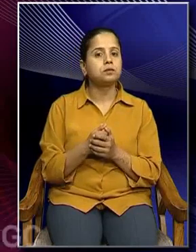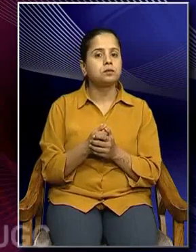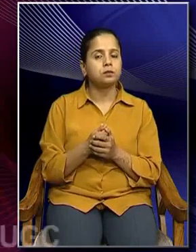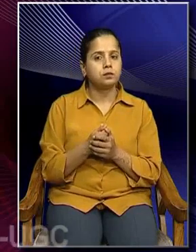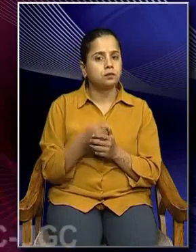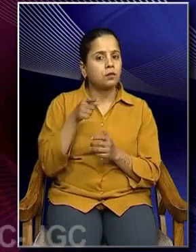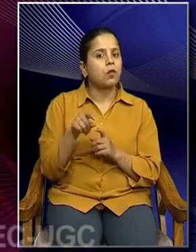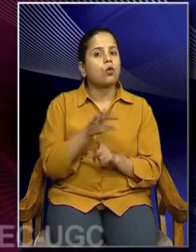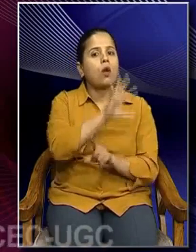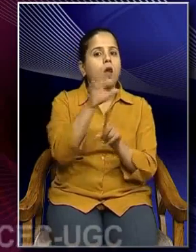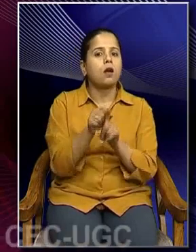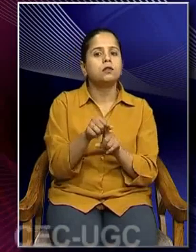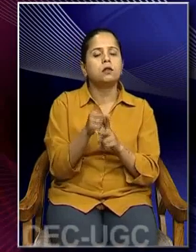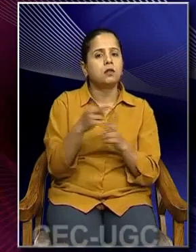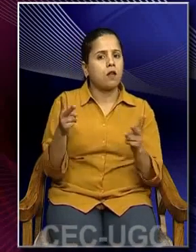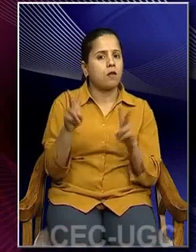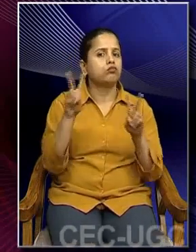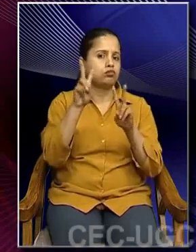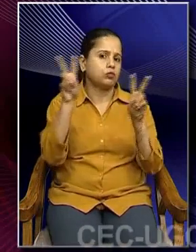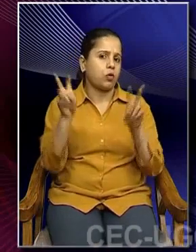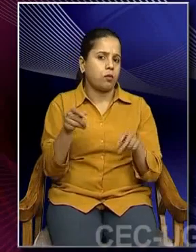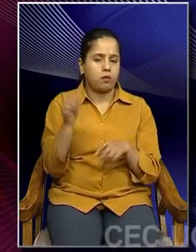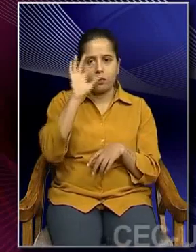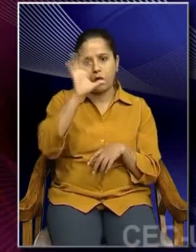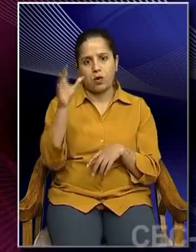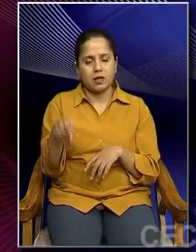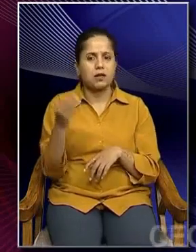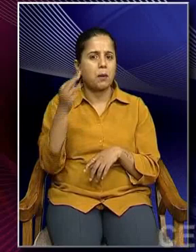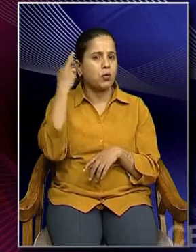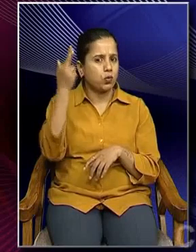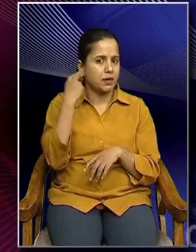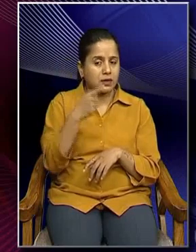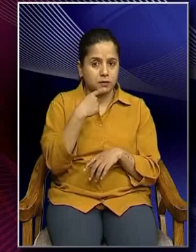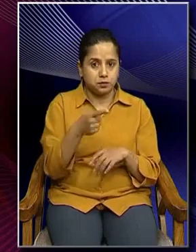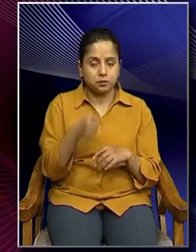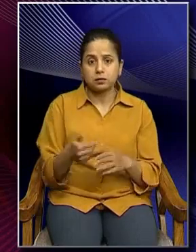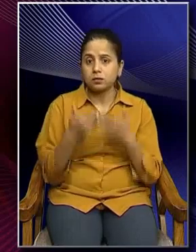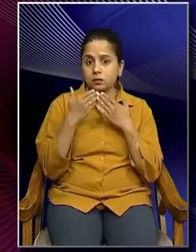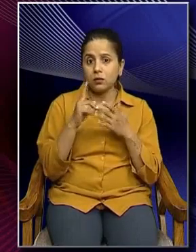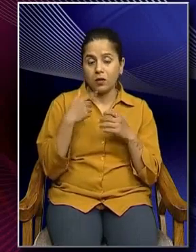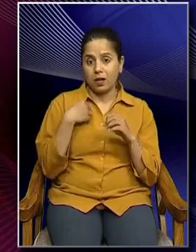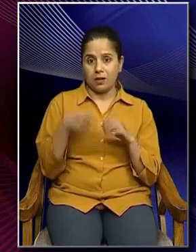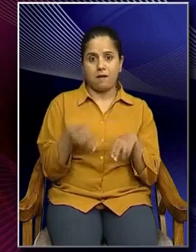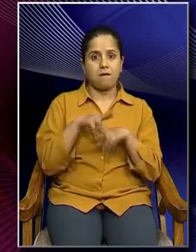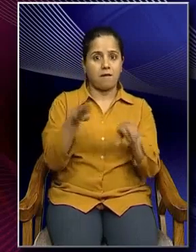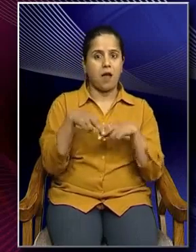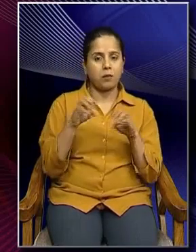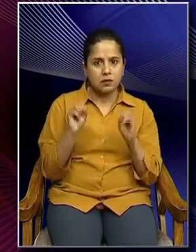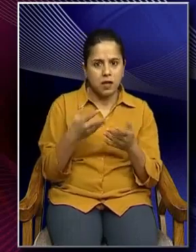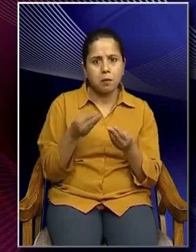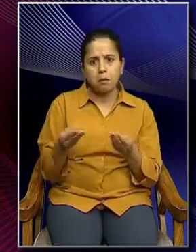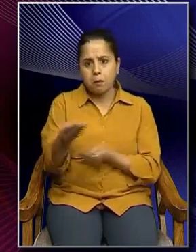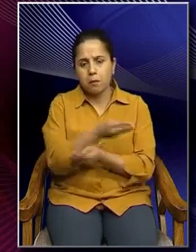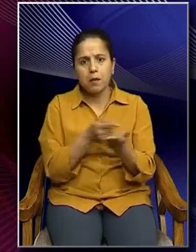the cultural norms in the country. So part of the reason is that starting from the families, the neighborhoods, the